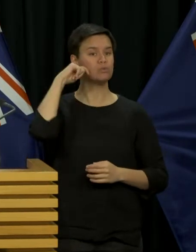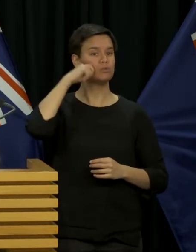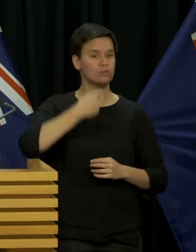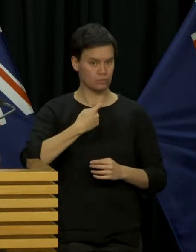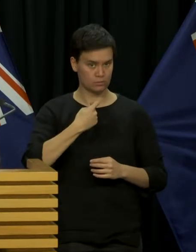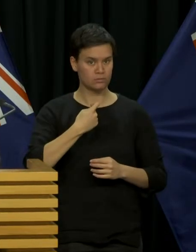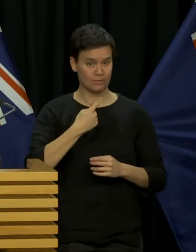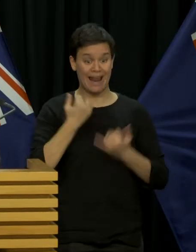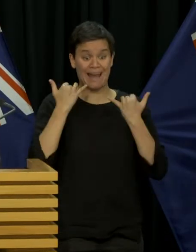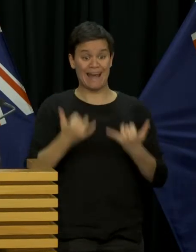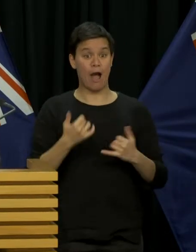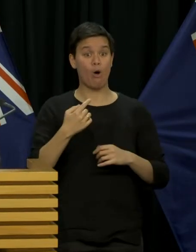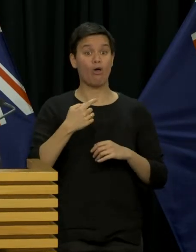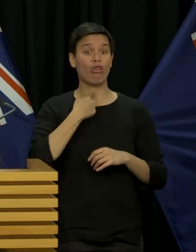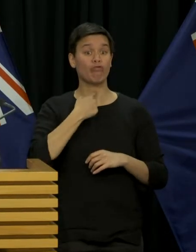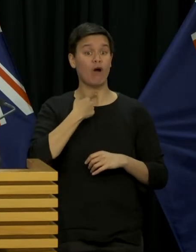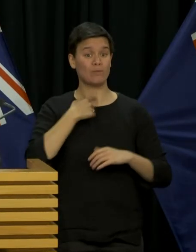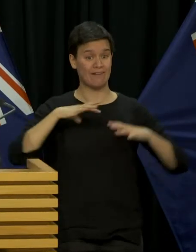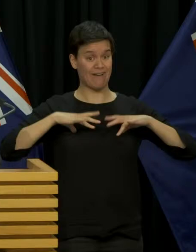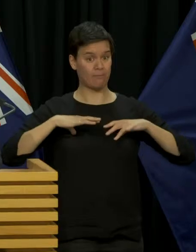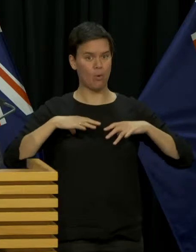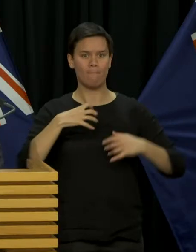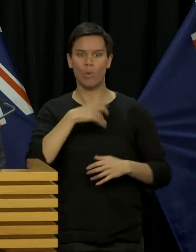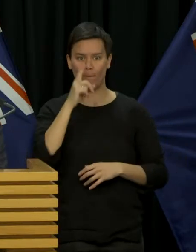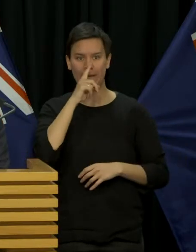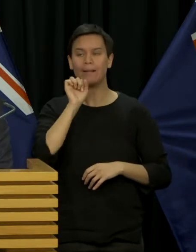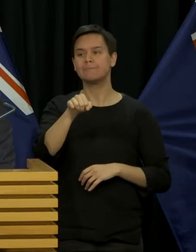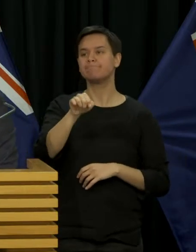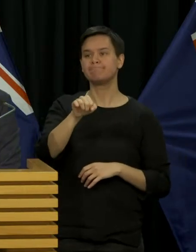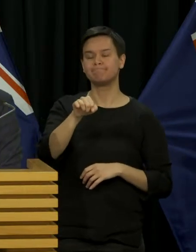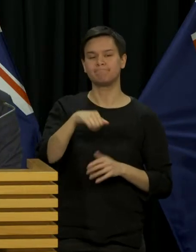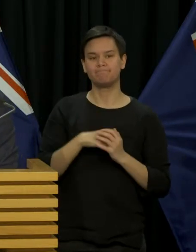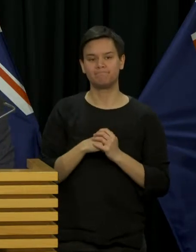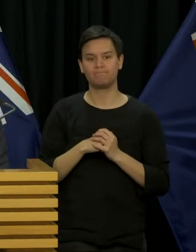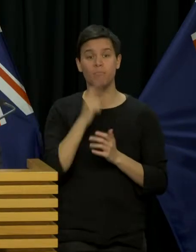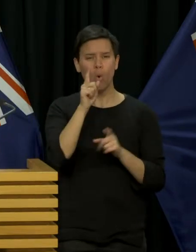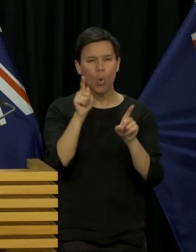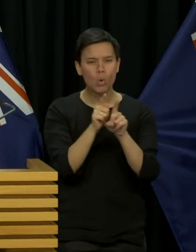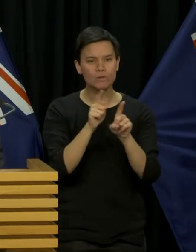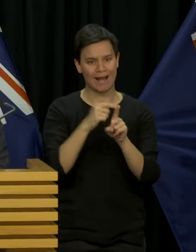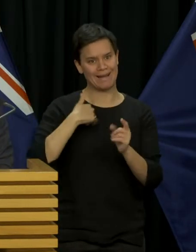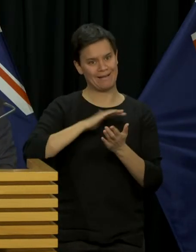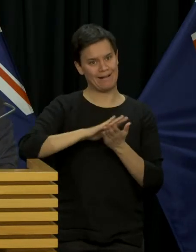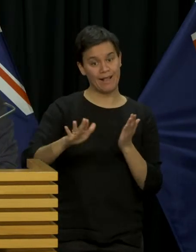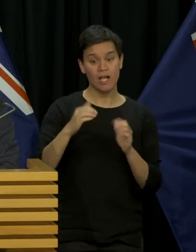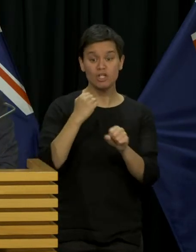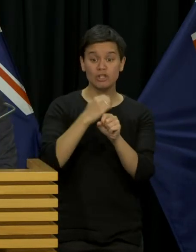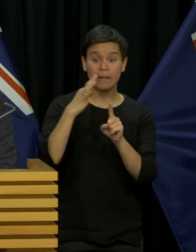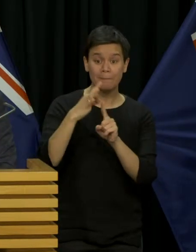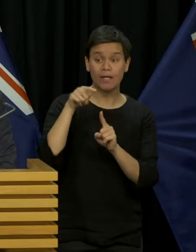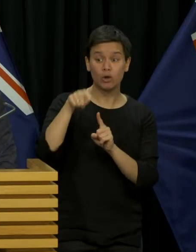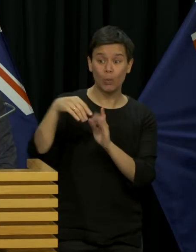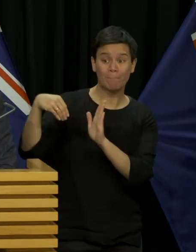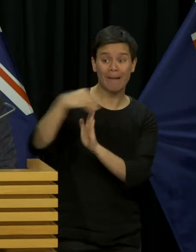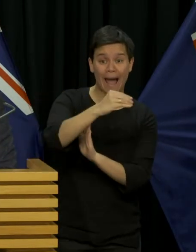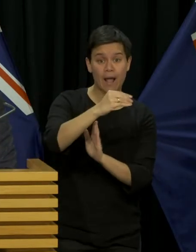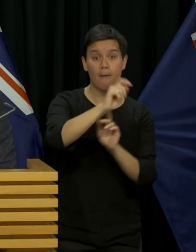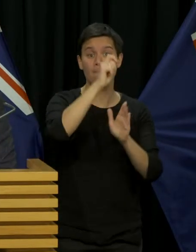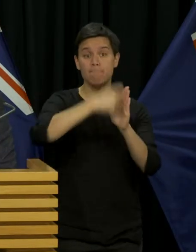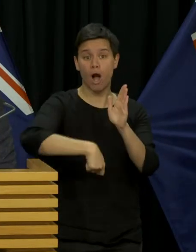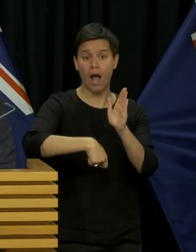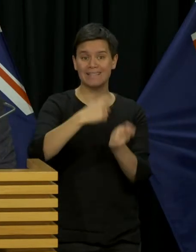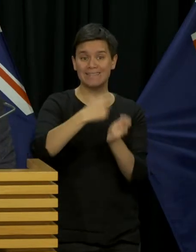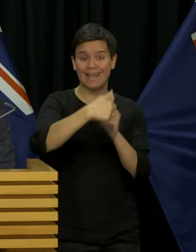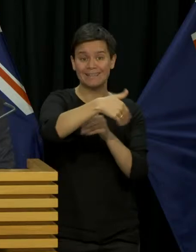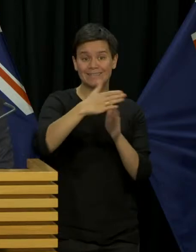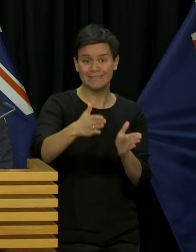we are clear about the payment for GPs for doing the swabs, that we will again pick up with the district health boards, and they